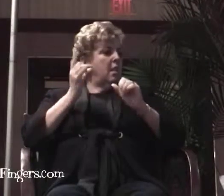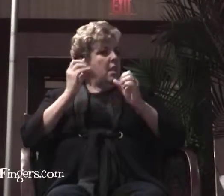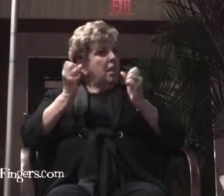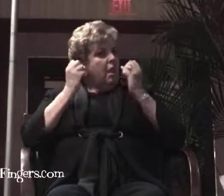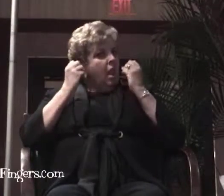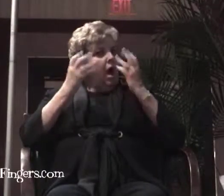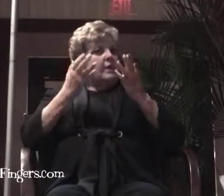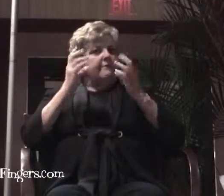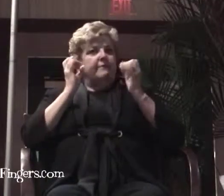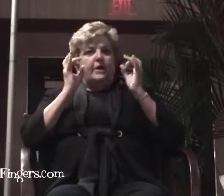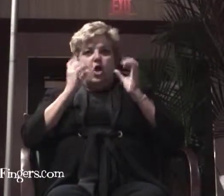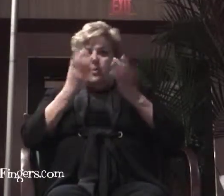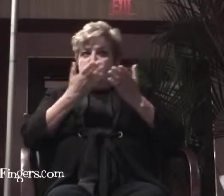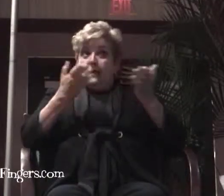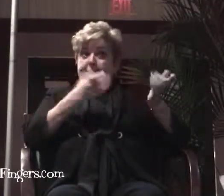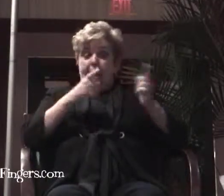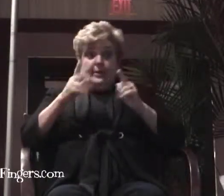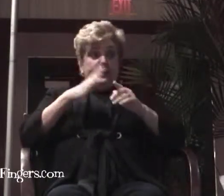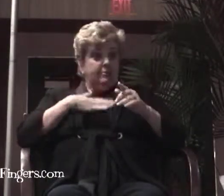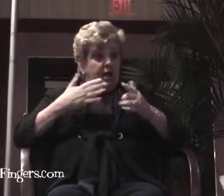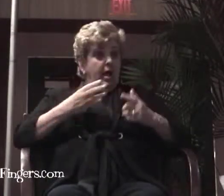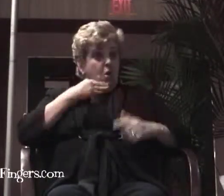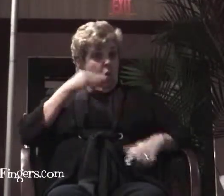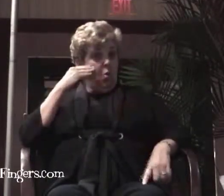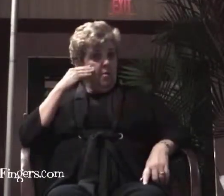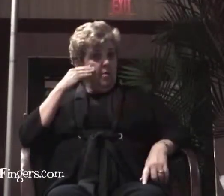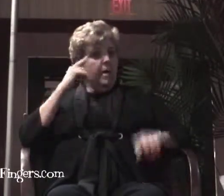in that house. But my parents did a lot of wonderful things, too.